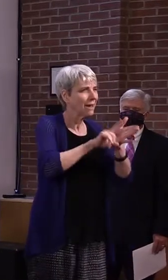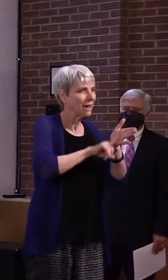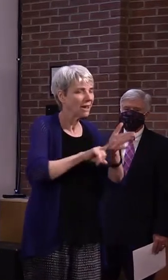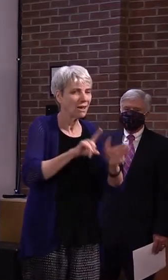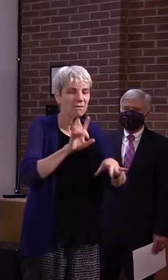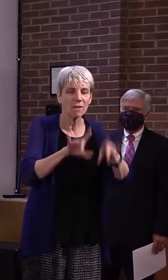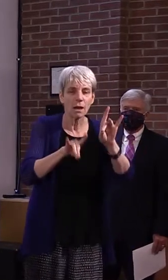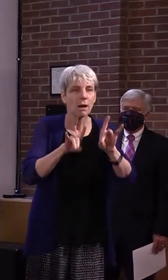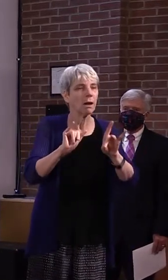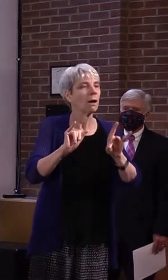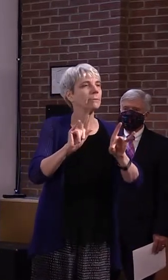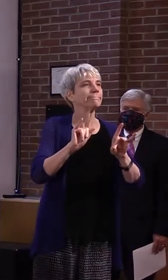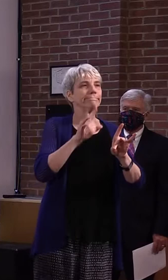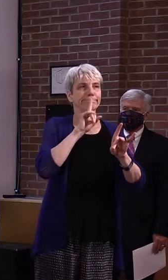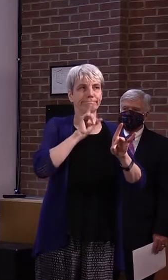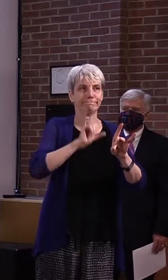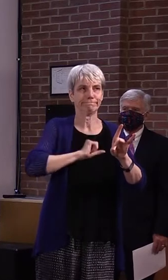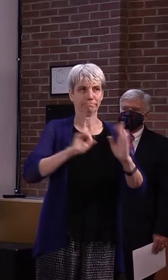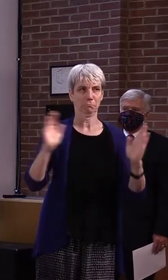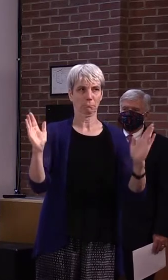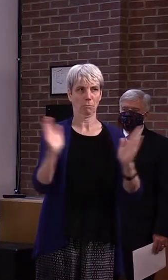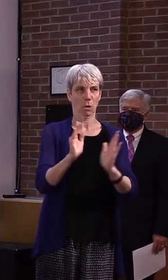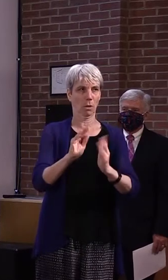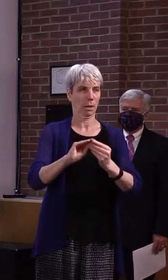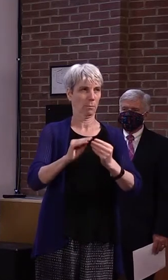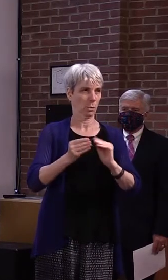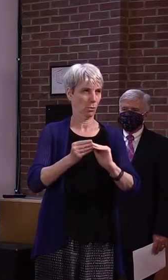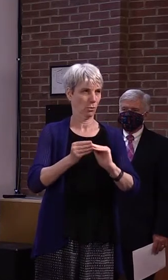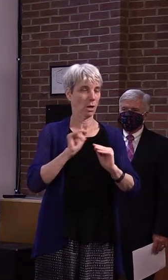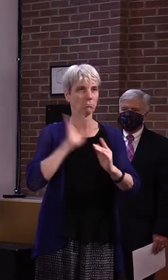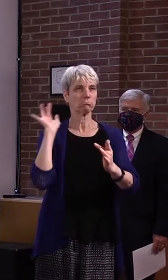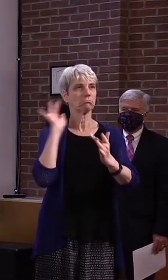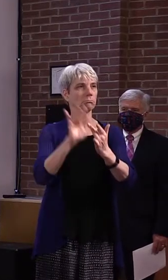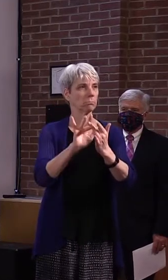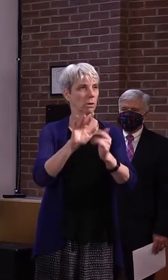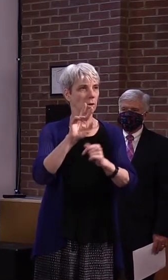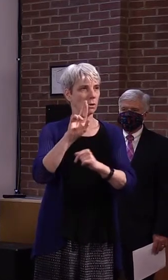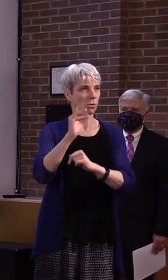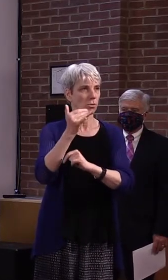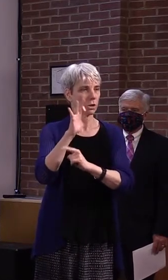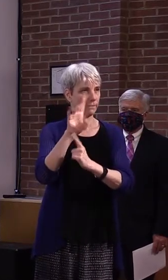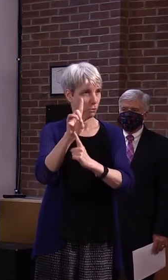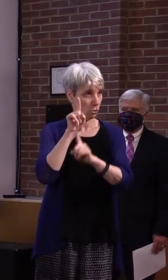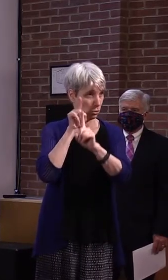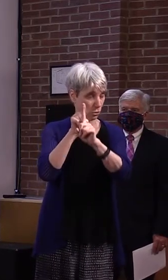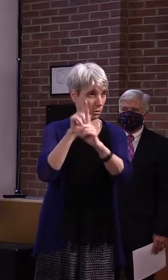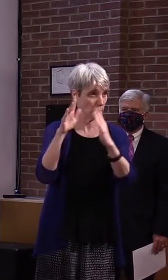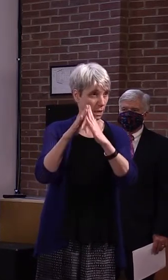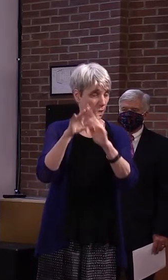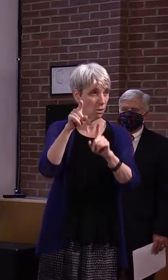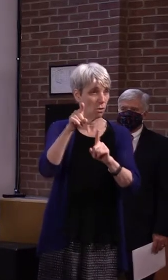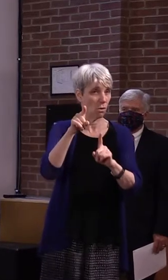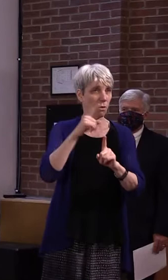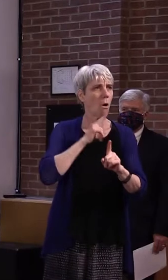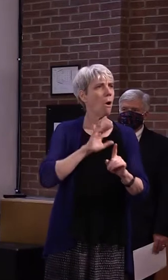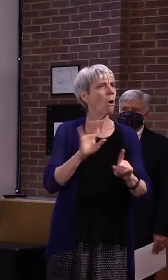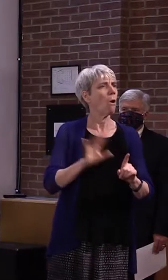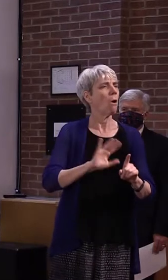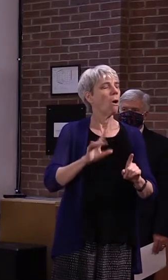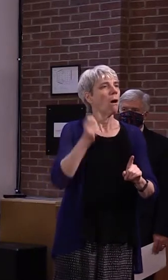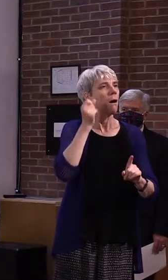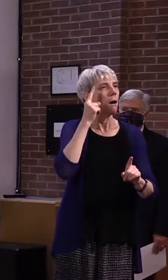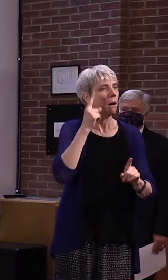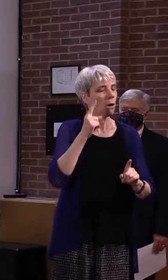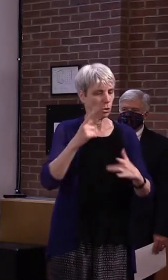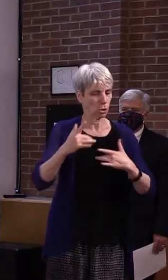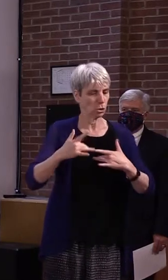actually talking with some folks in Richford, they were more concerned about the welfare